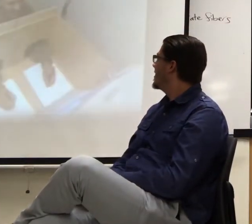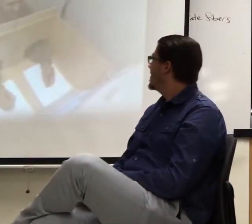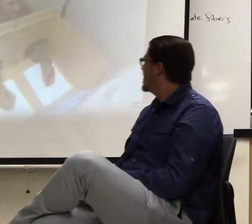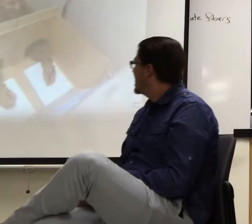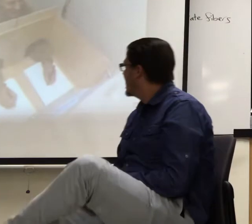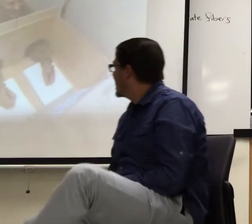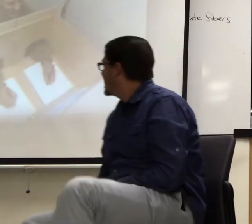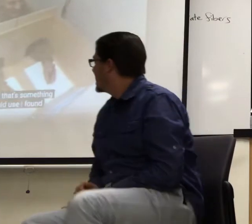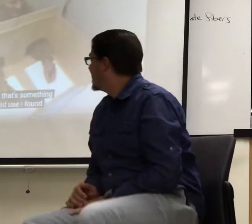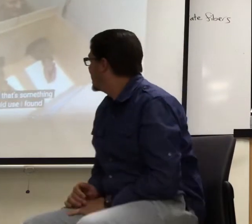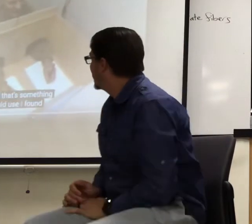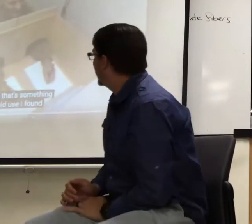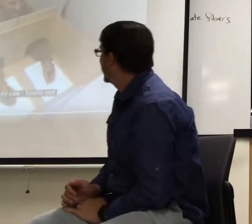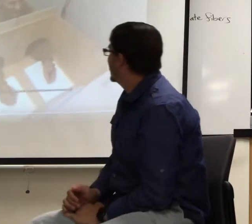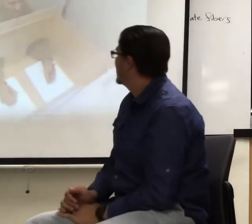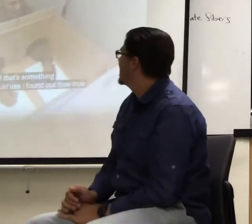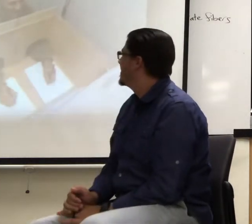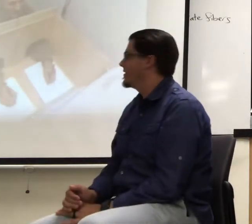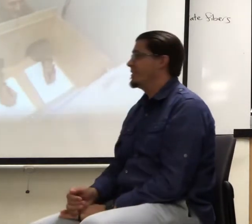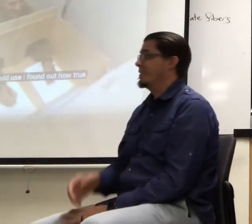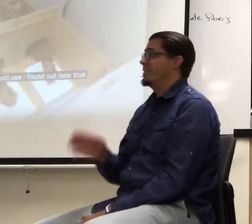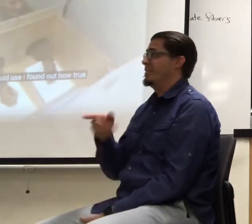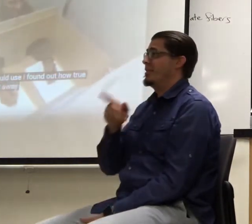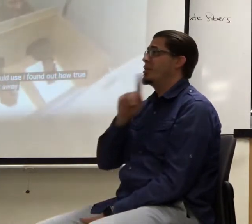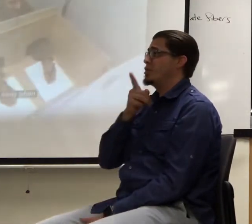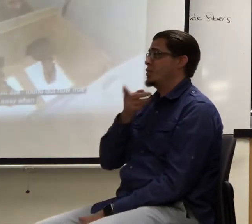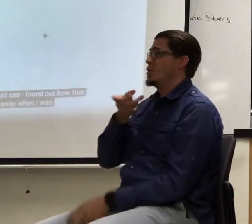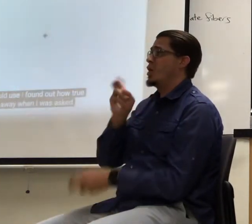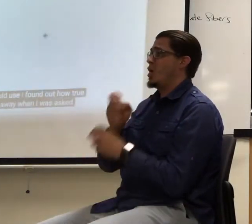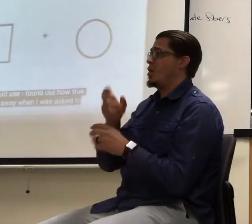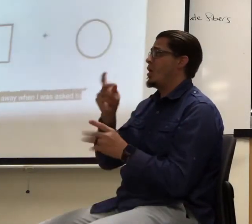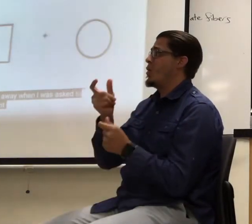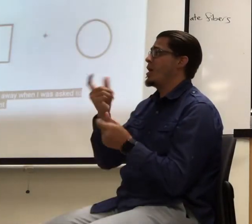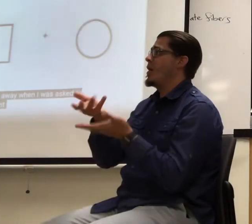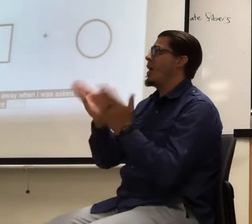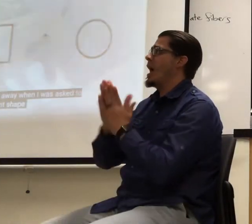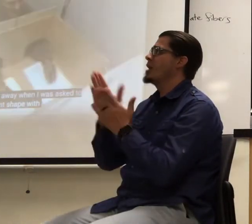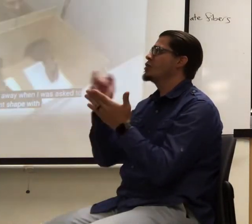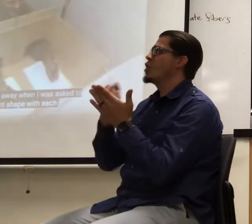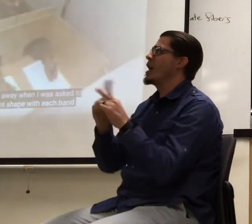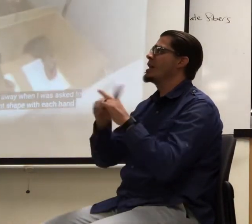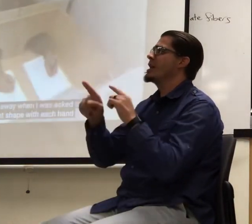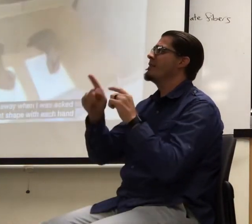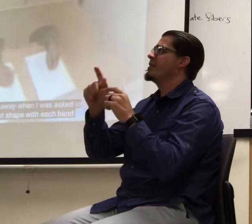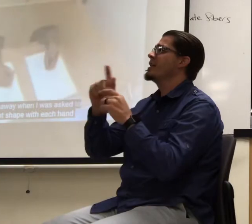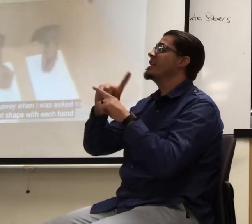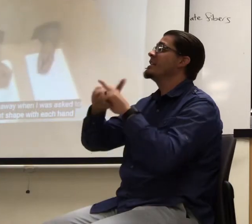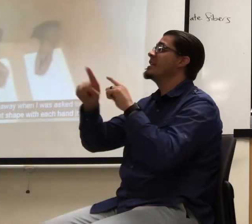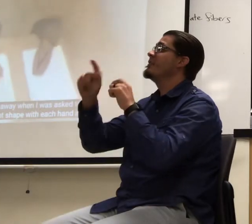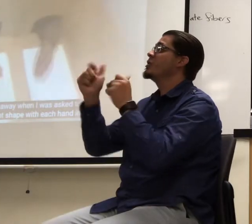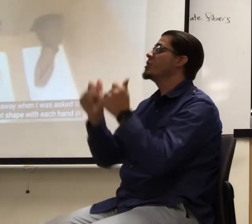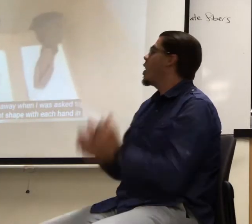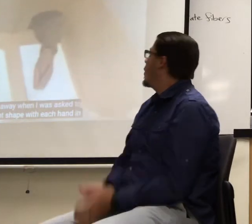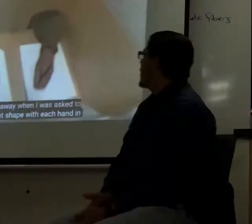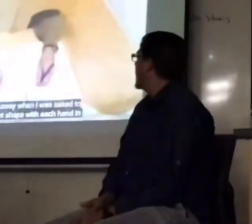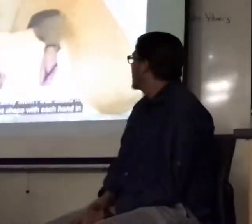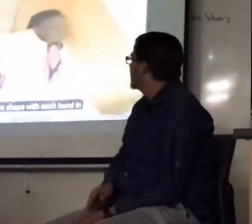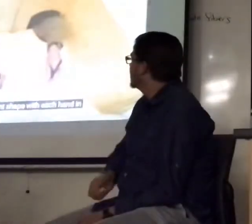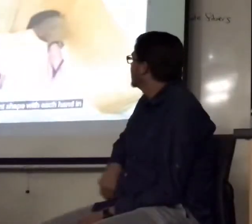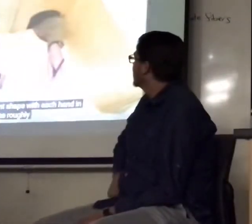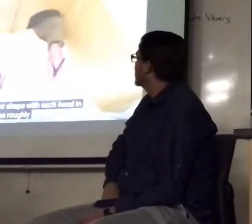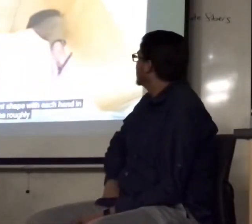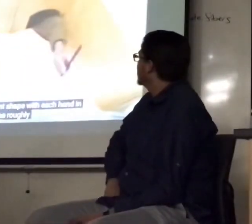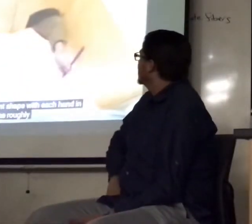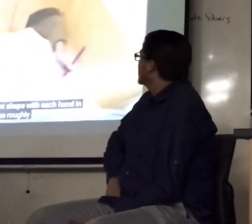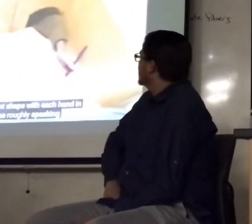bit. I found out how true that was right away when I was asked to draw a different shape with each hand. In a